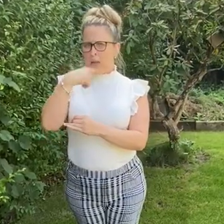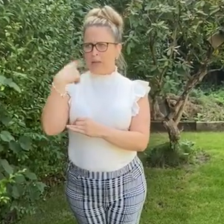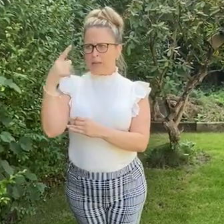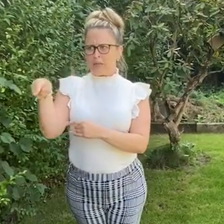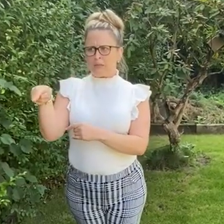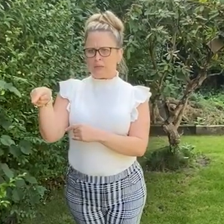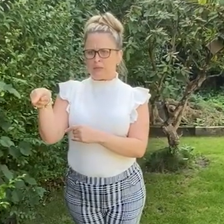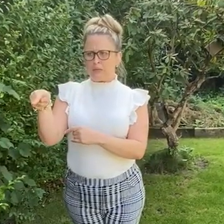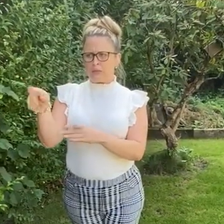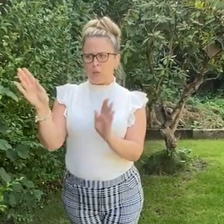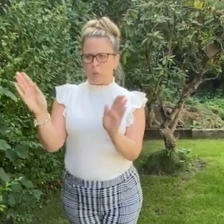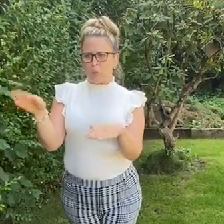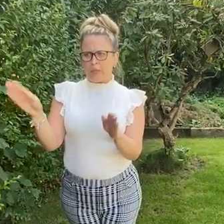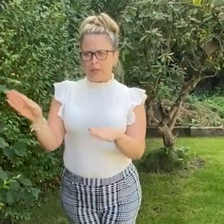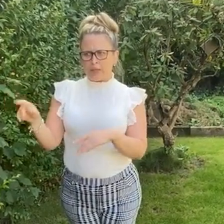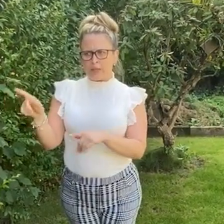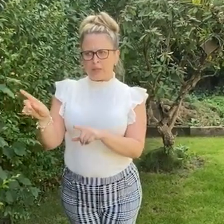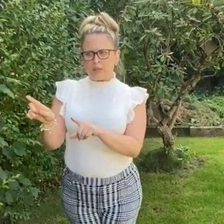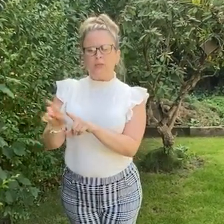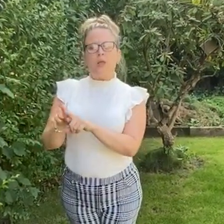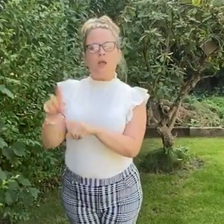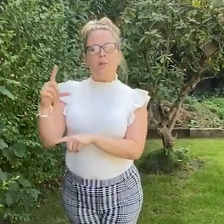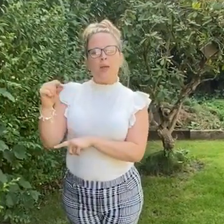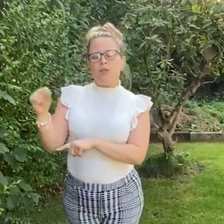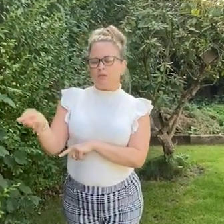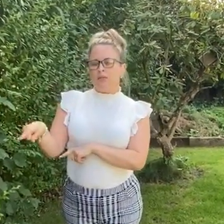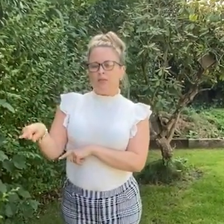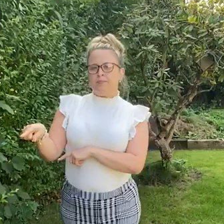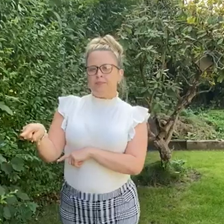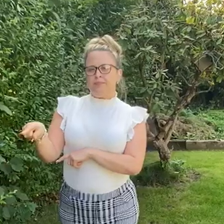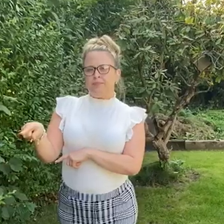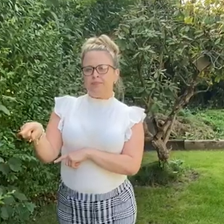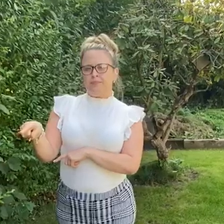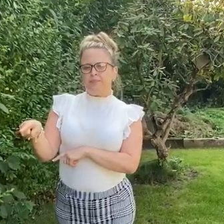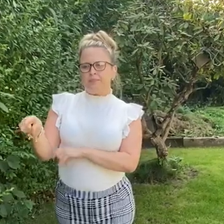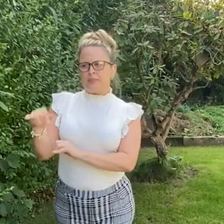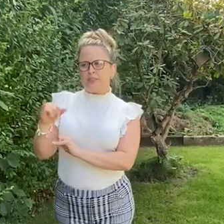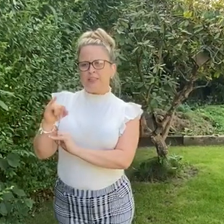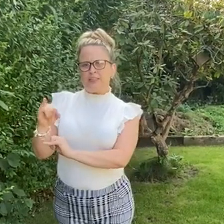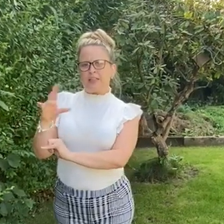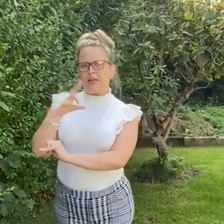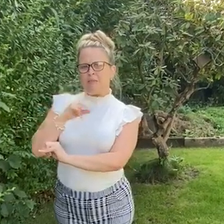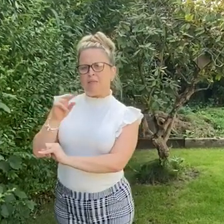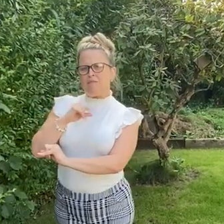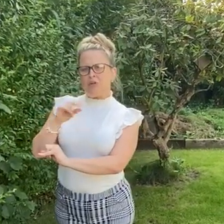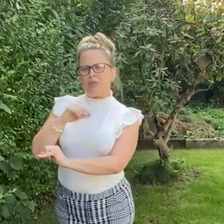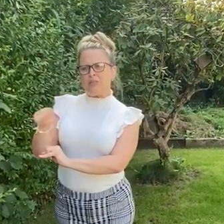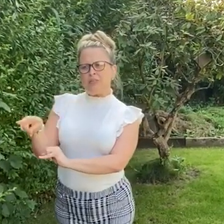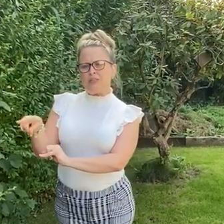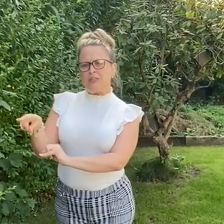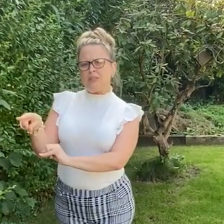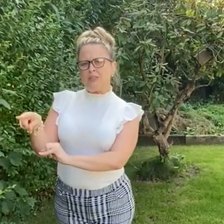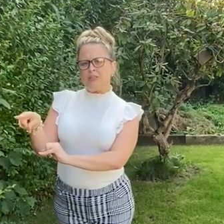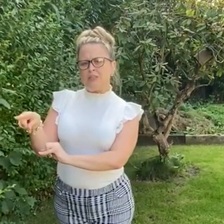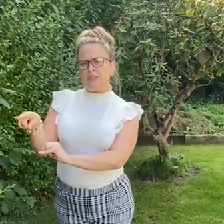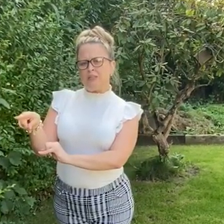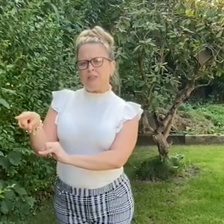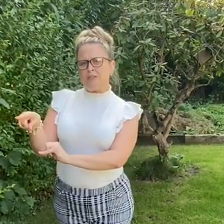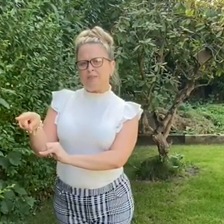had wings like a bird. And its terrible voice, when it started to speak, was